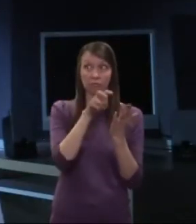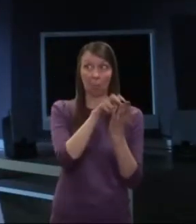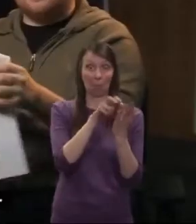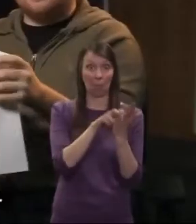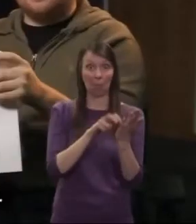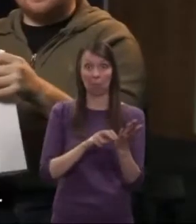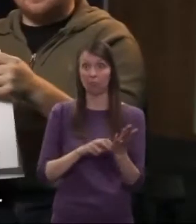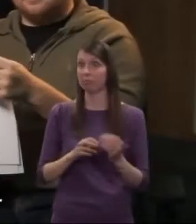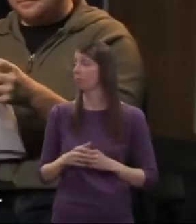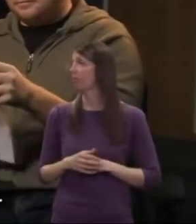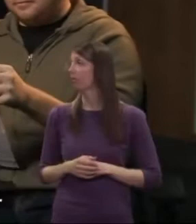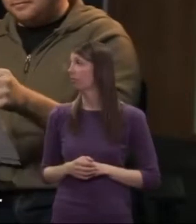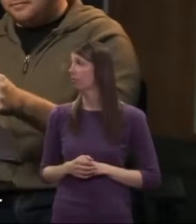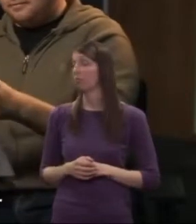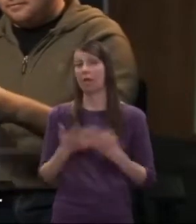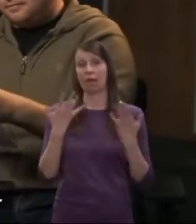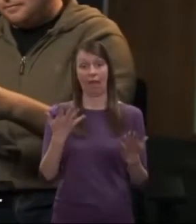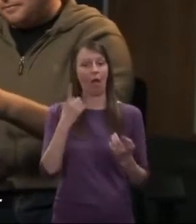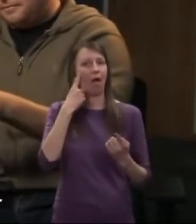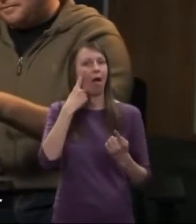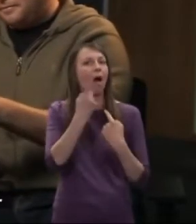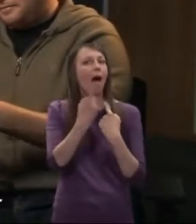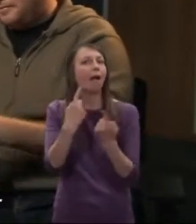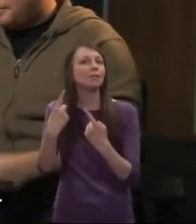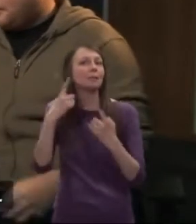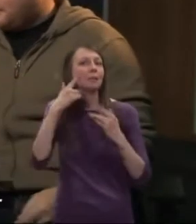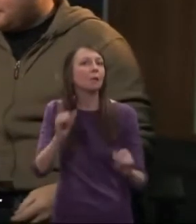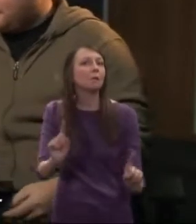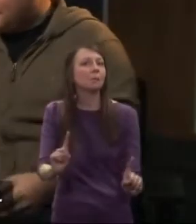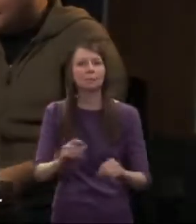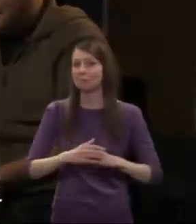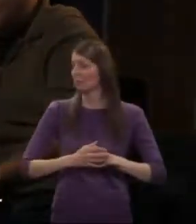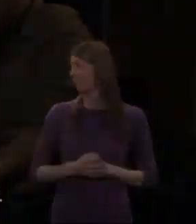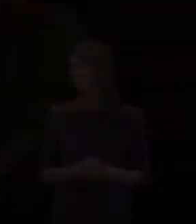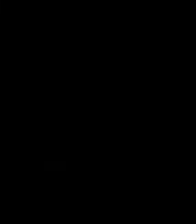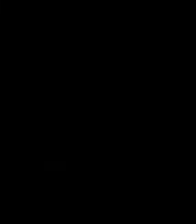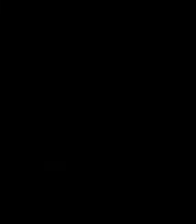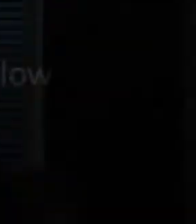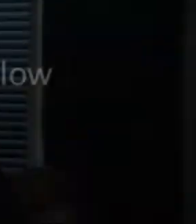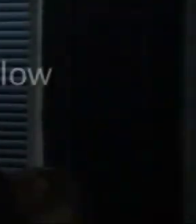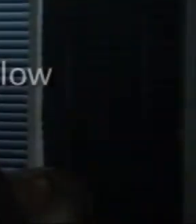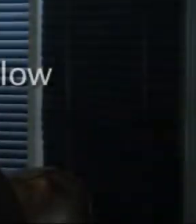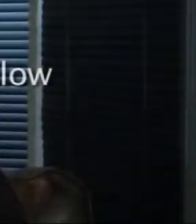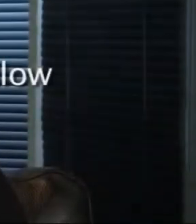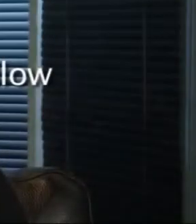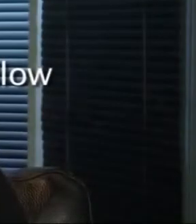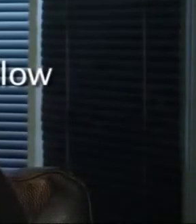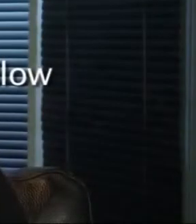was guessing. Now it's time to find out the answers to our tests.